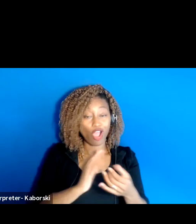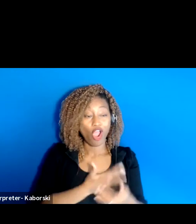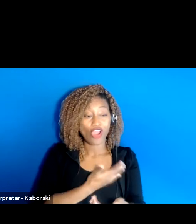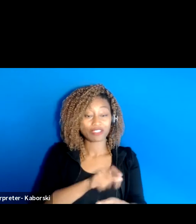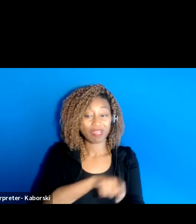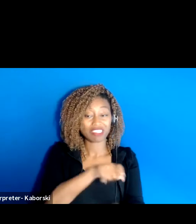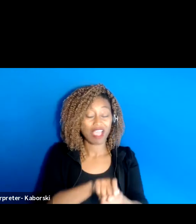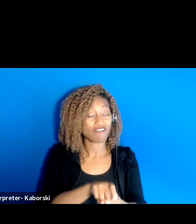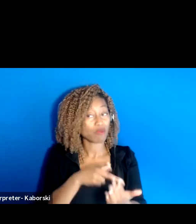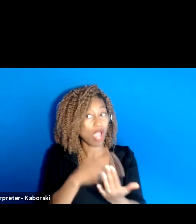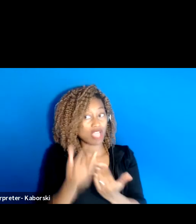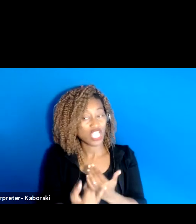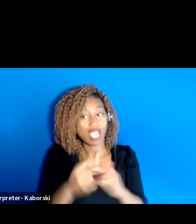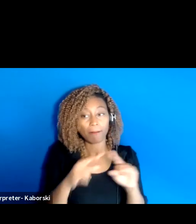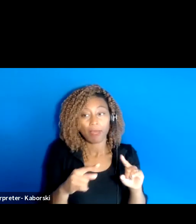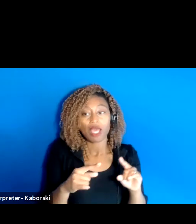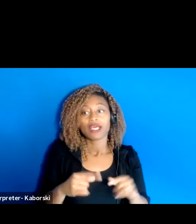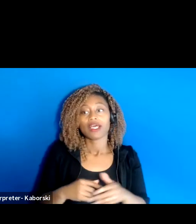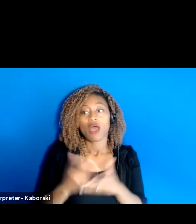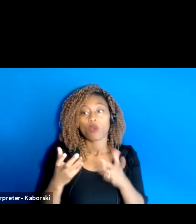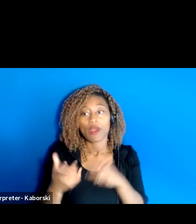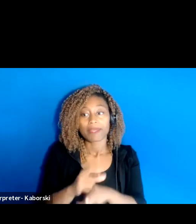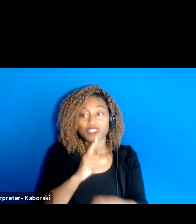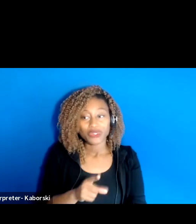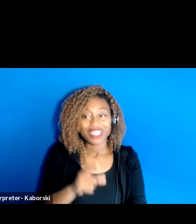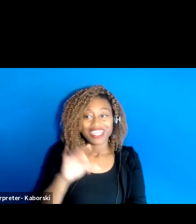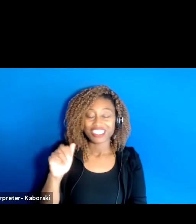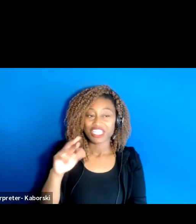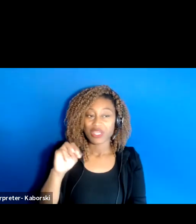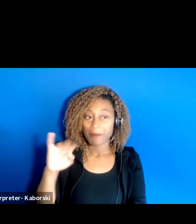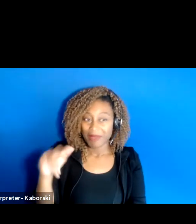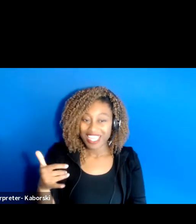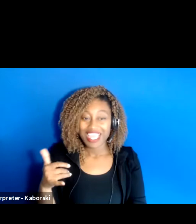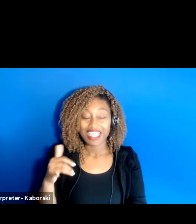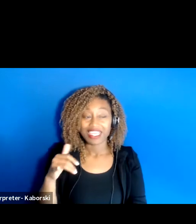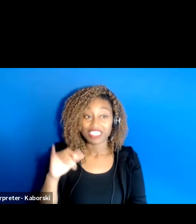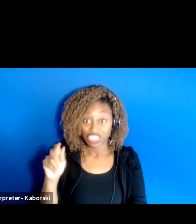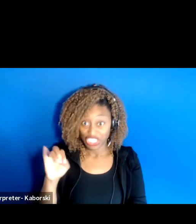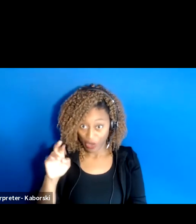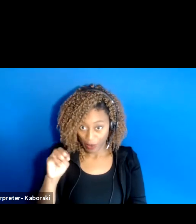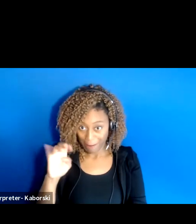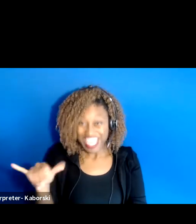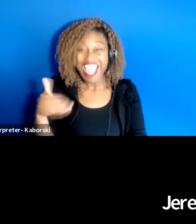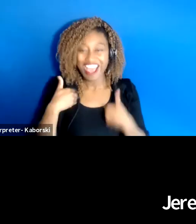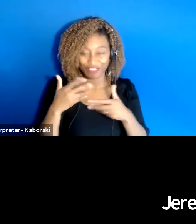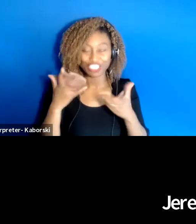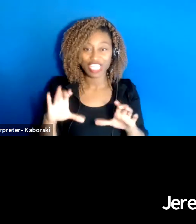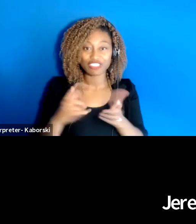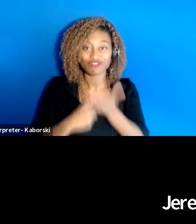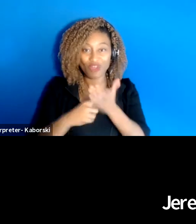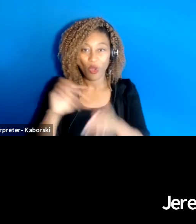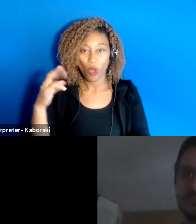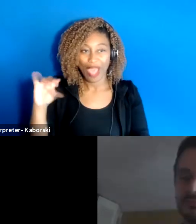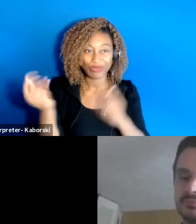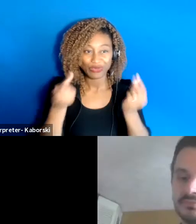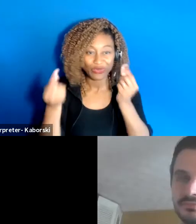projects. But I want to make sure that Jeremy has a chance to talk about what Ohio is doing.